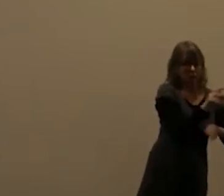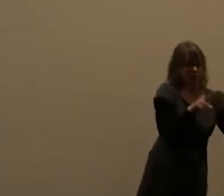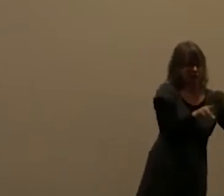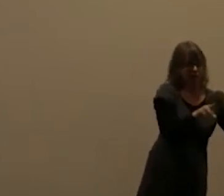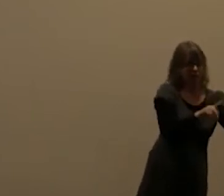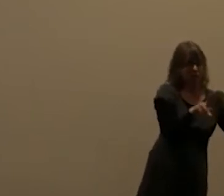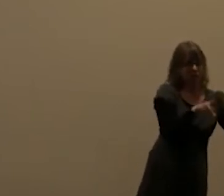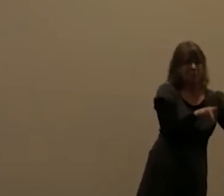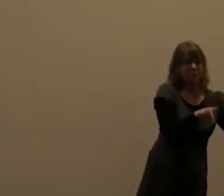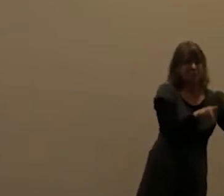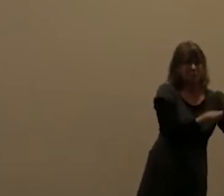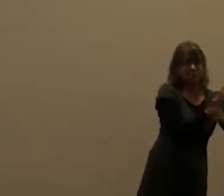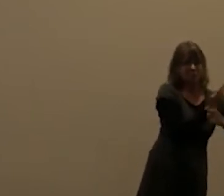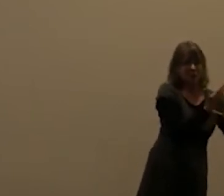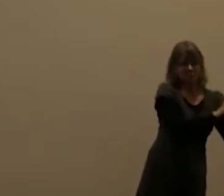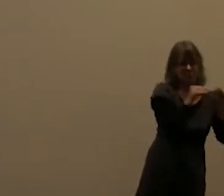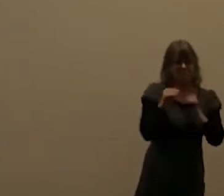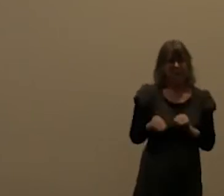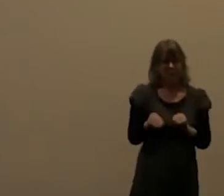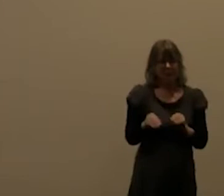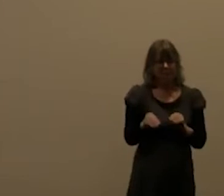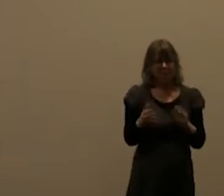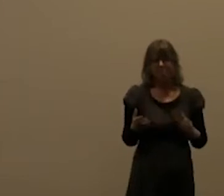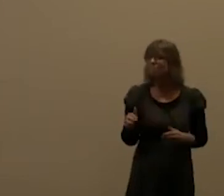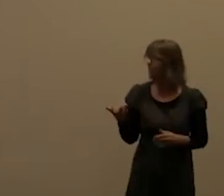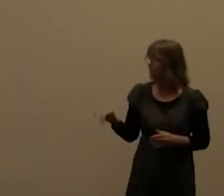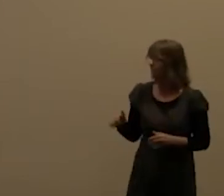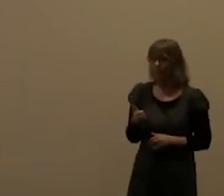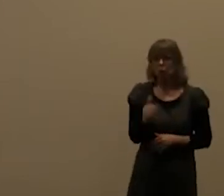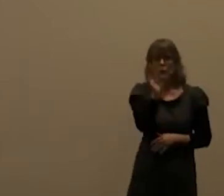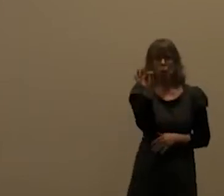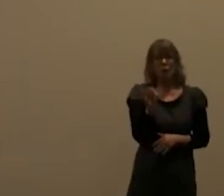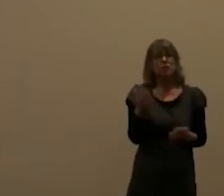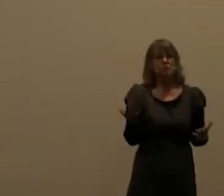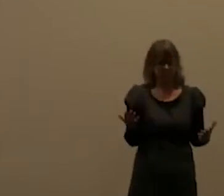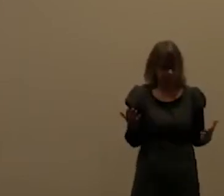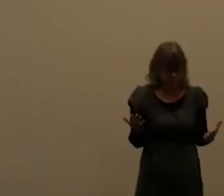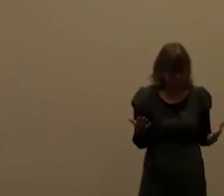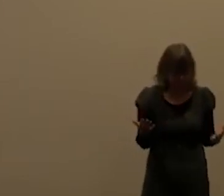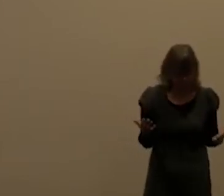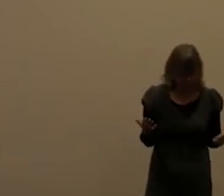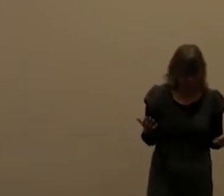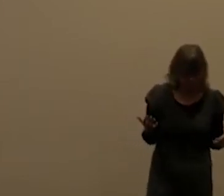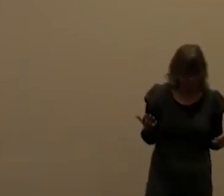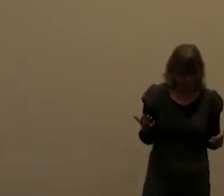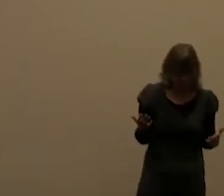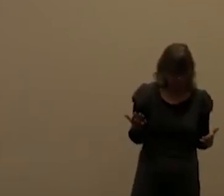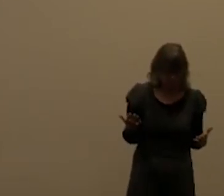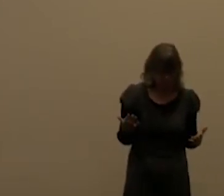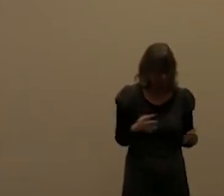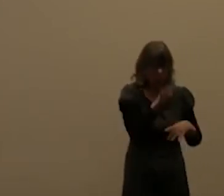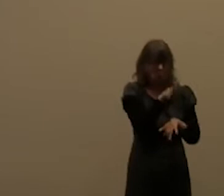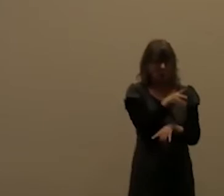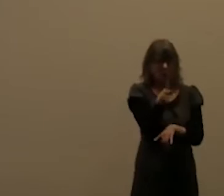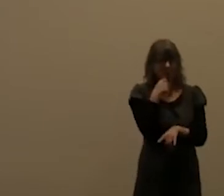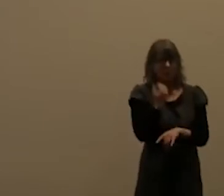them and building them in teams while people are trying to use them? Yeah, that's a good question. So the question there was, for the out-of-the-box templates there,